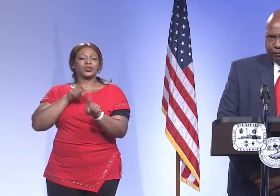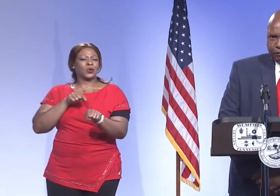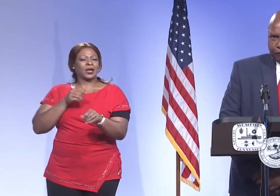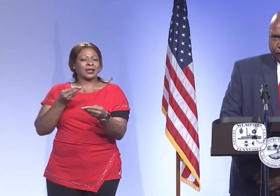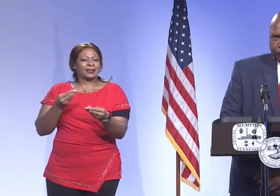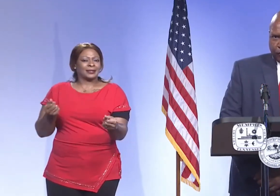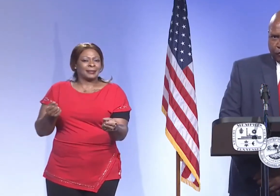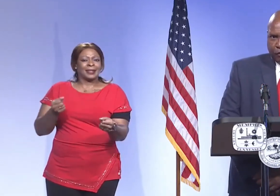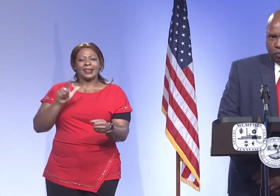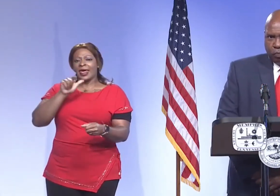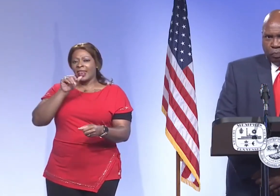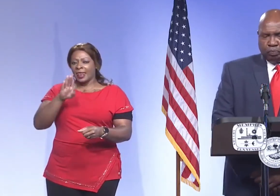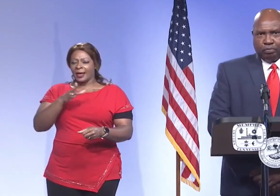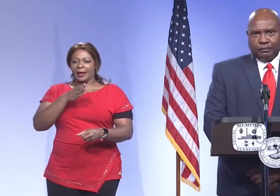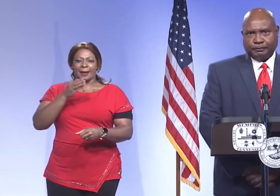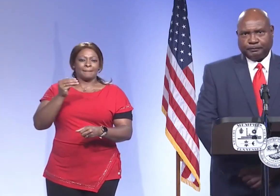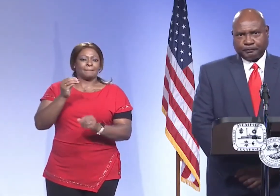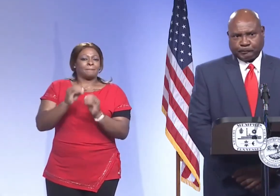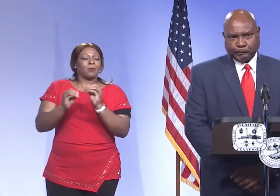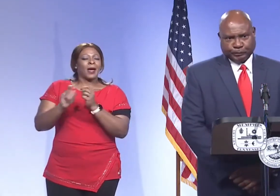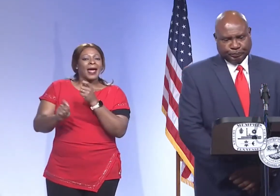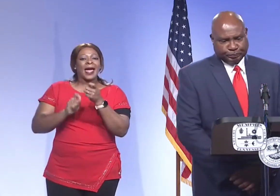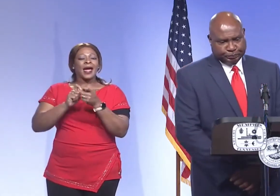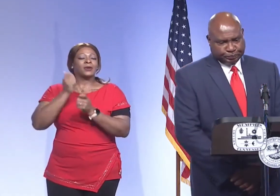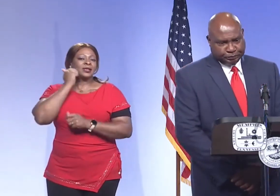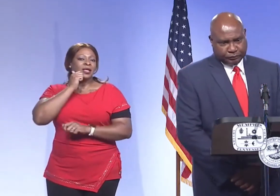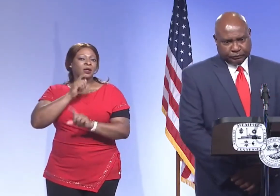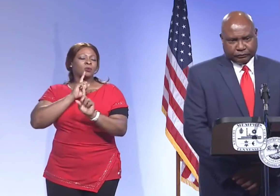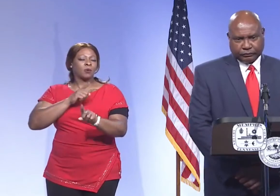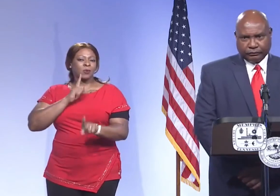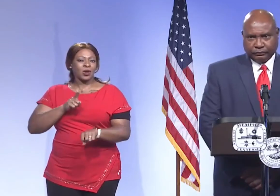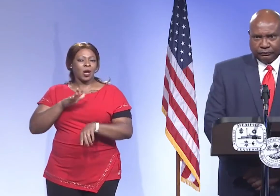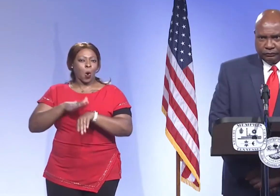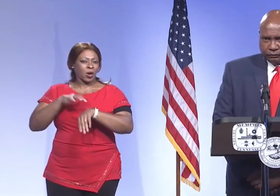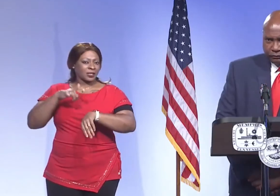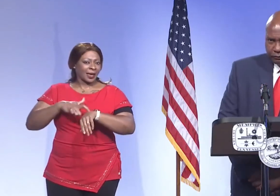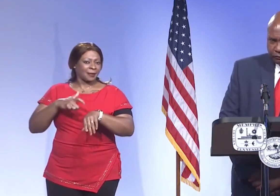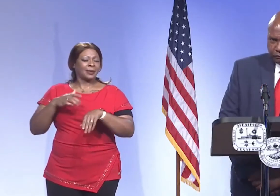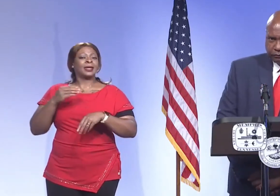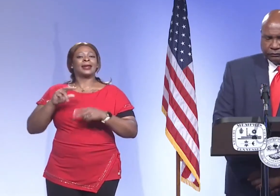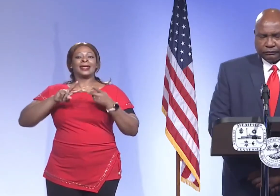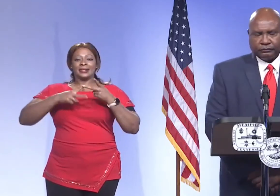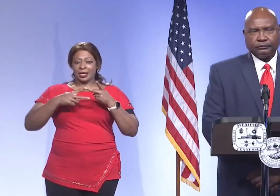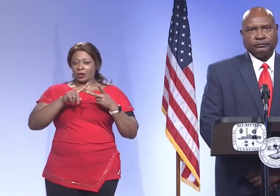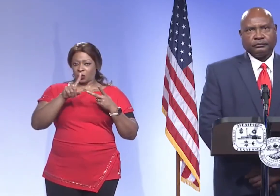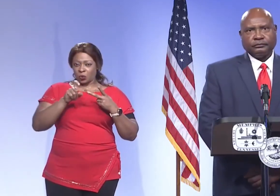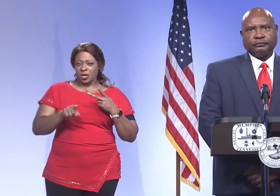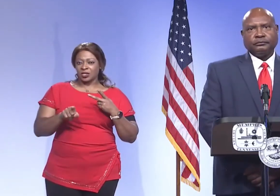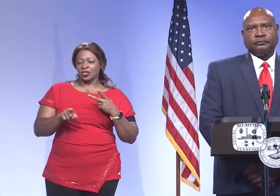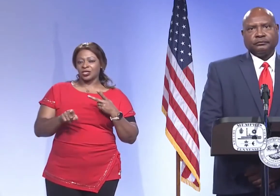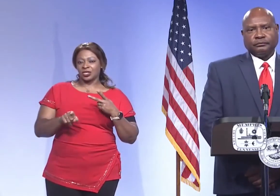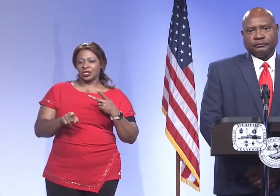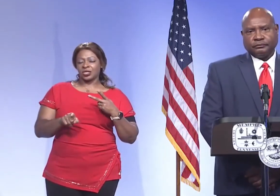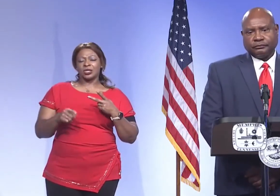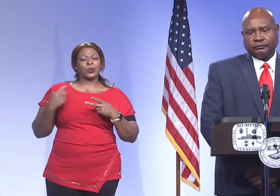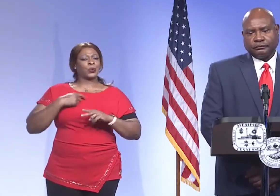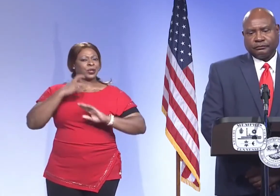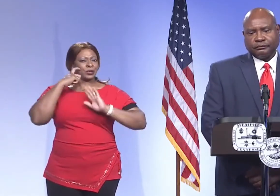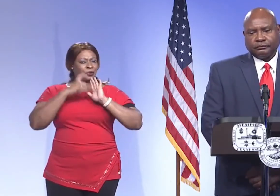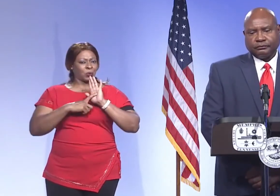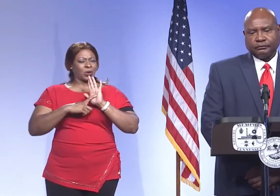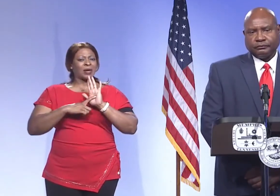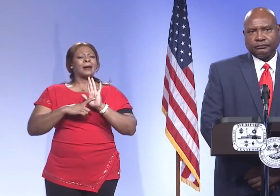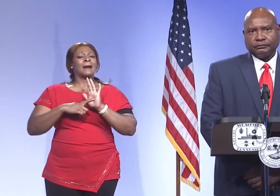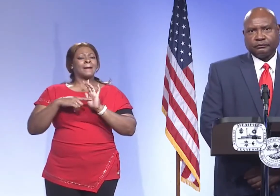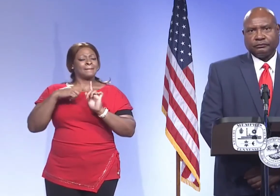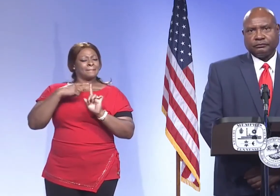the labs and to get more accurate daily reports in a timely fashion? And then my second question is, we're seeing positive